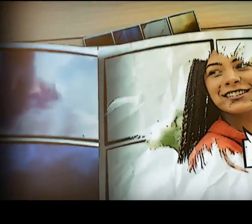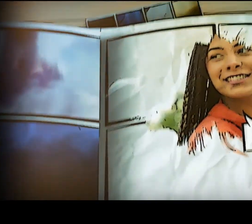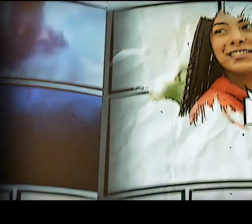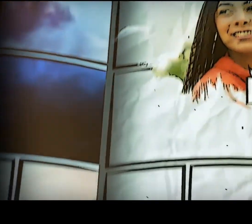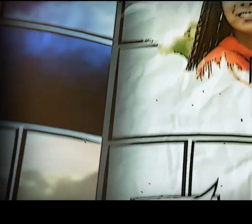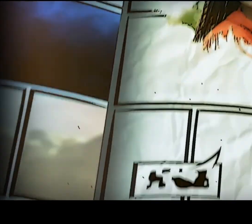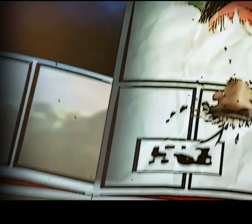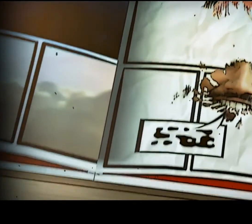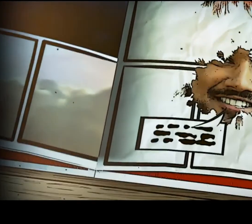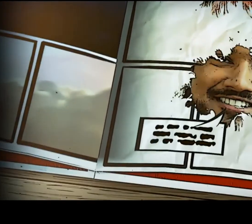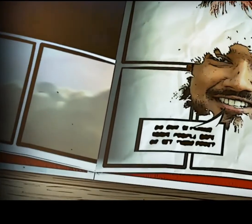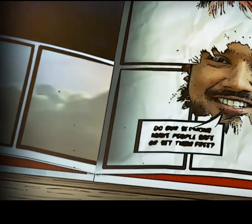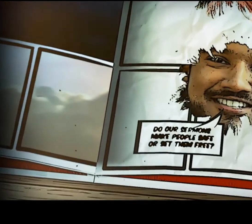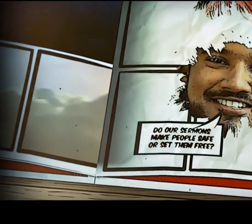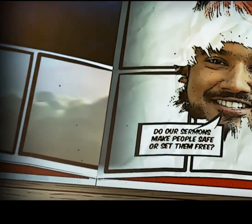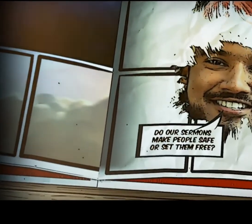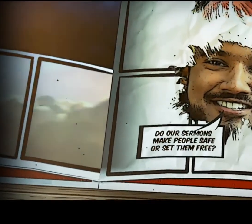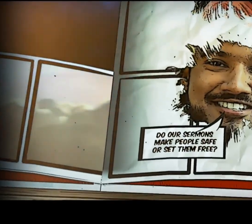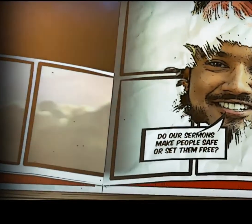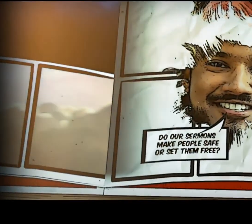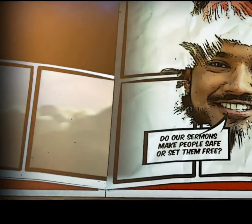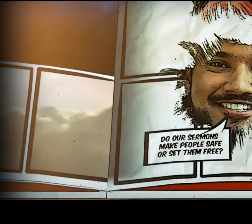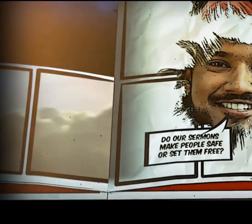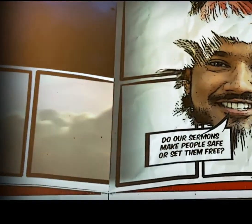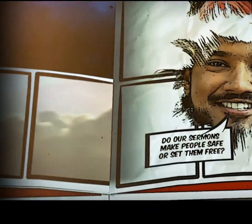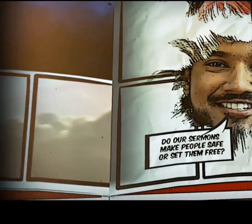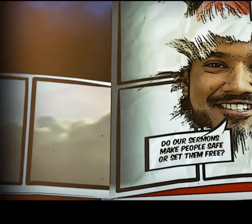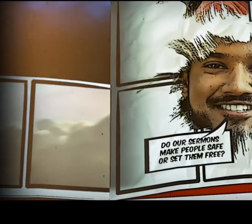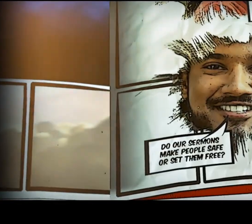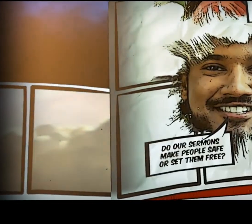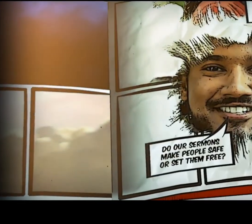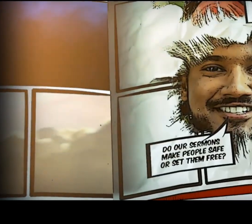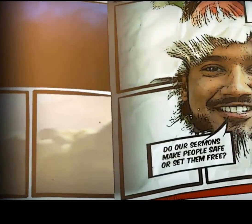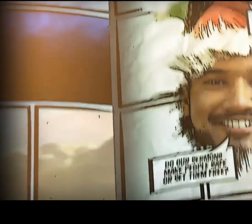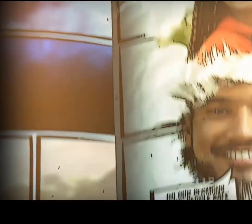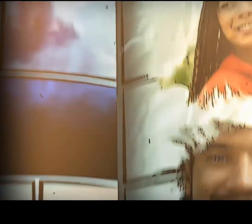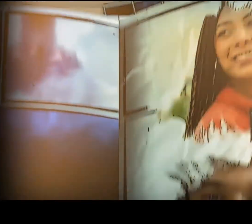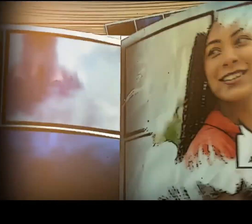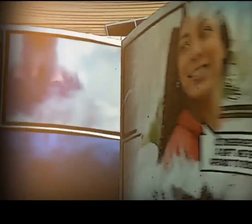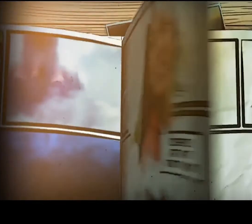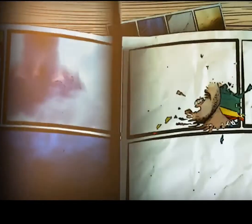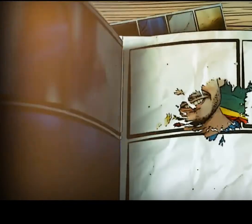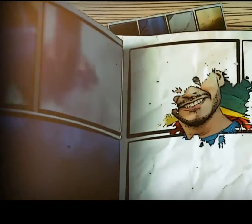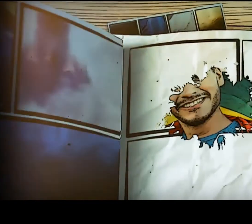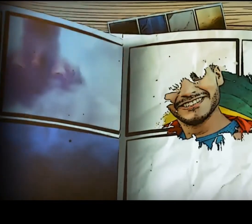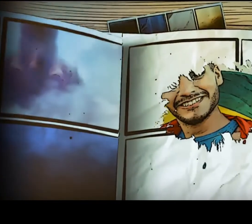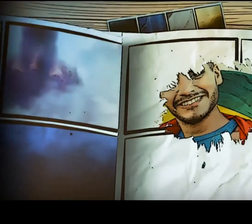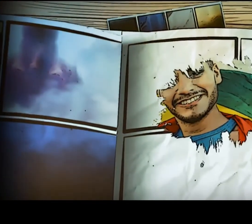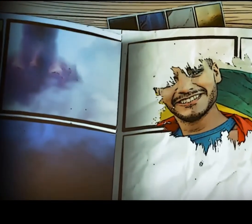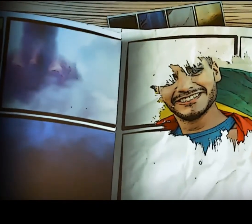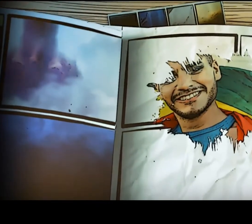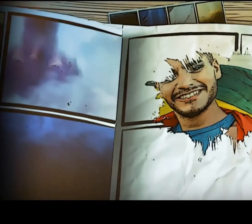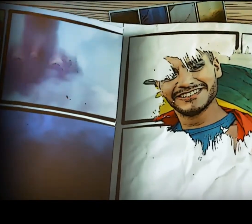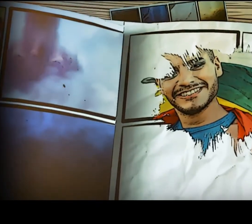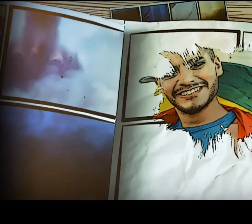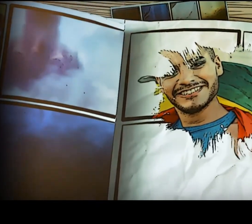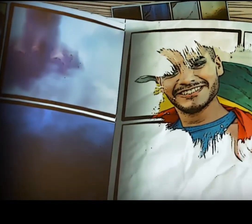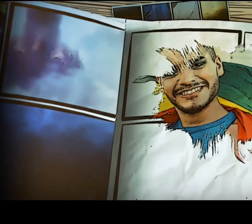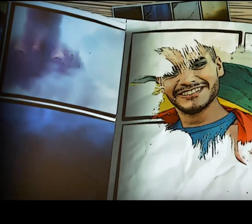about me? What you think about that? I get so sick and